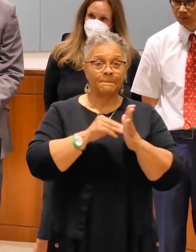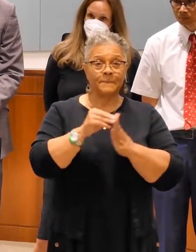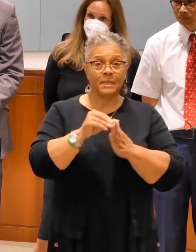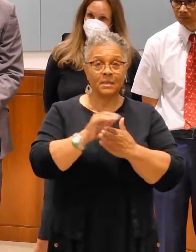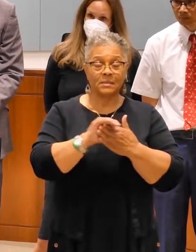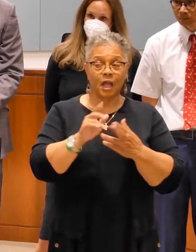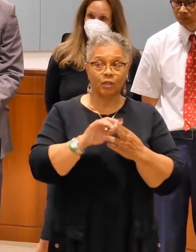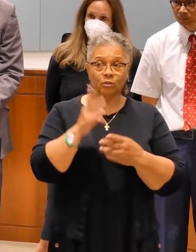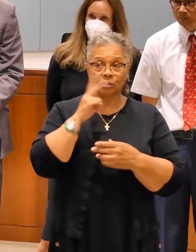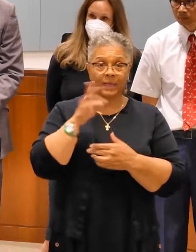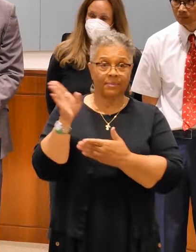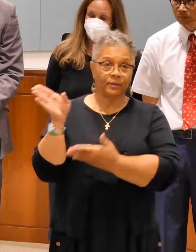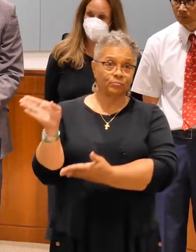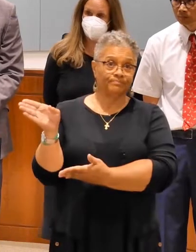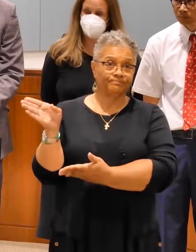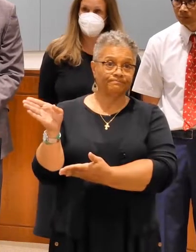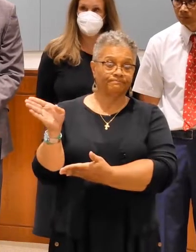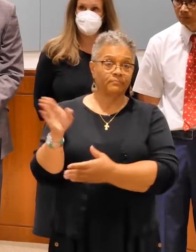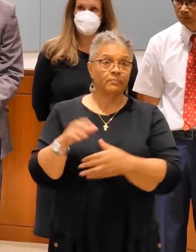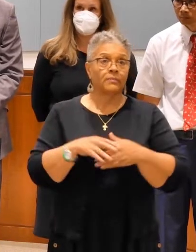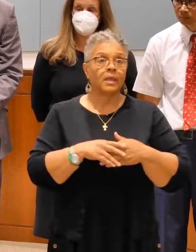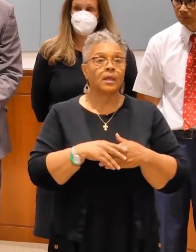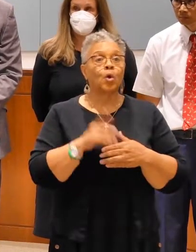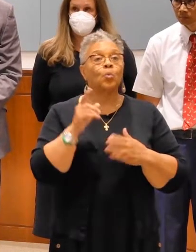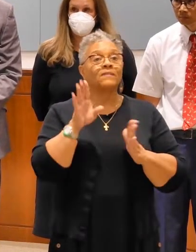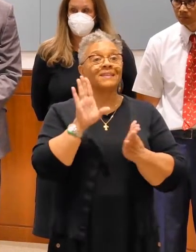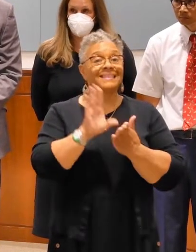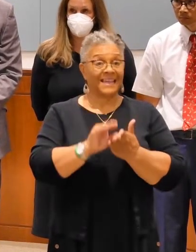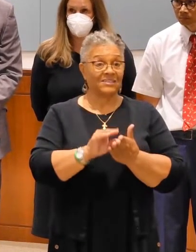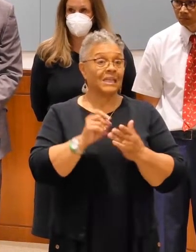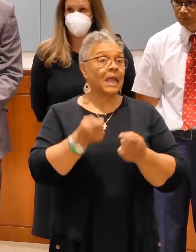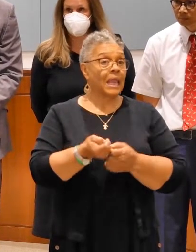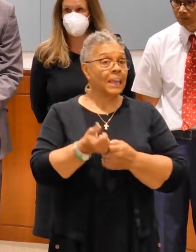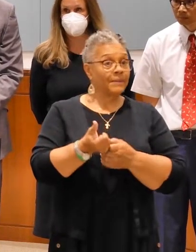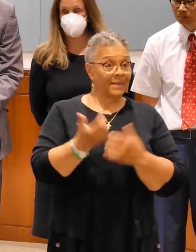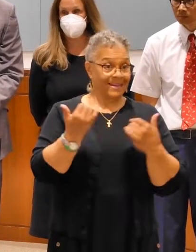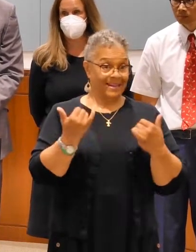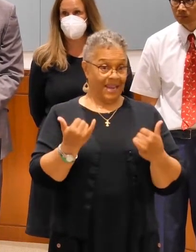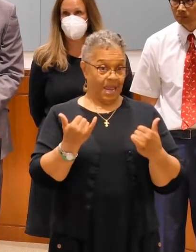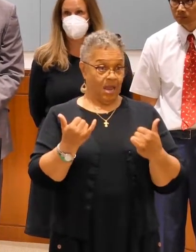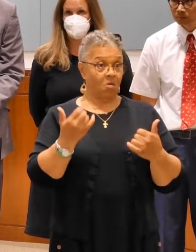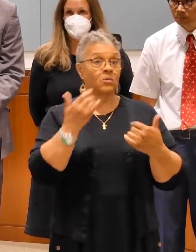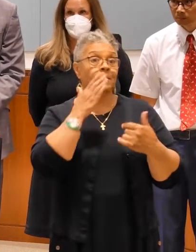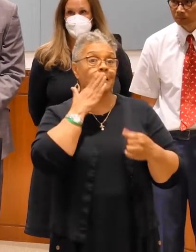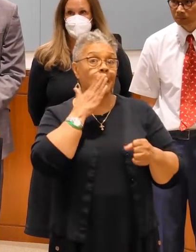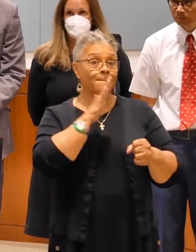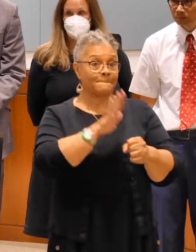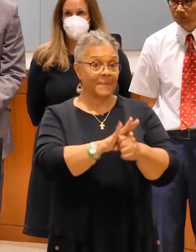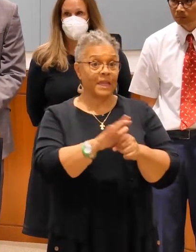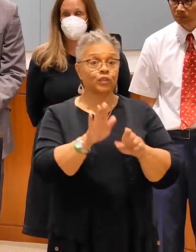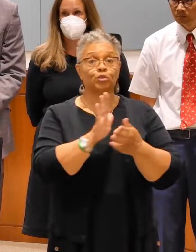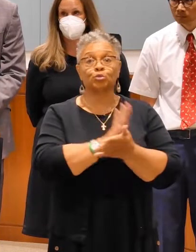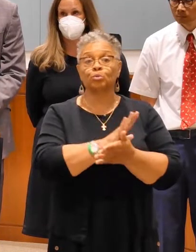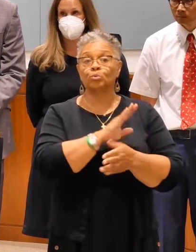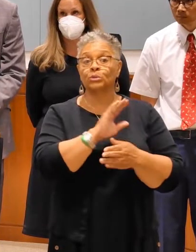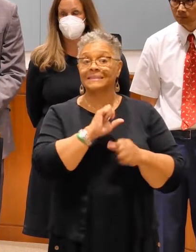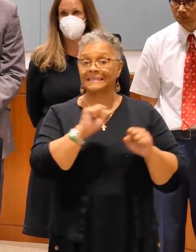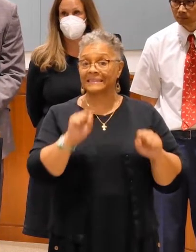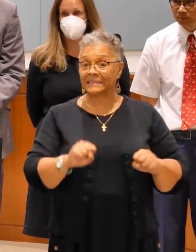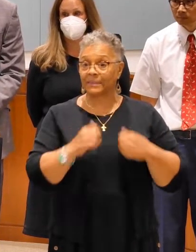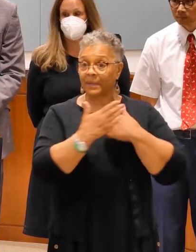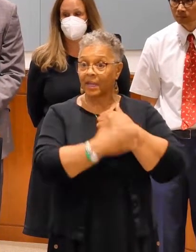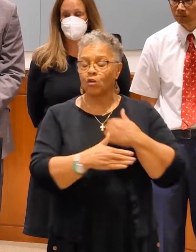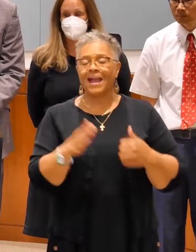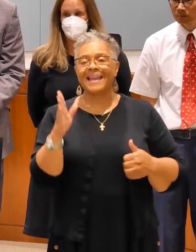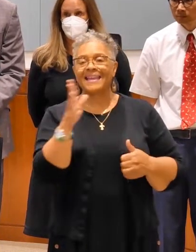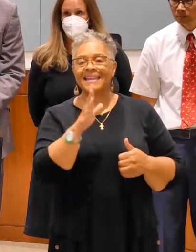chart. With the deficit eliminated, we must now commit as a school system and as a county to never